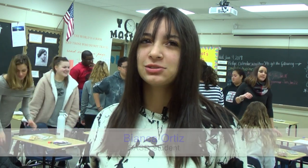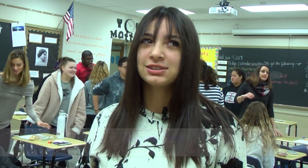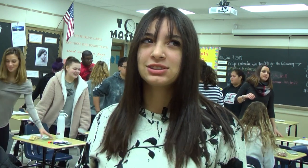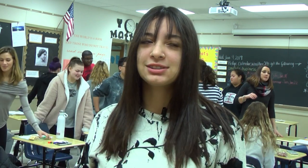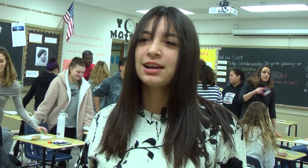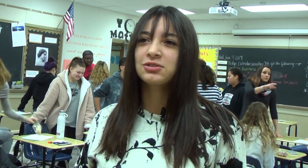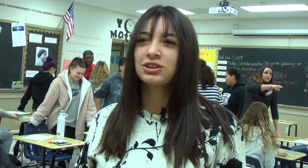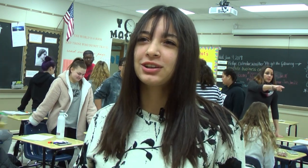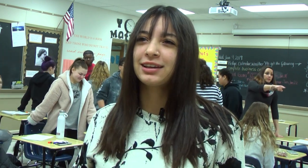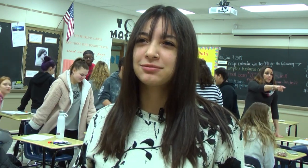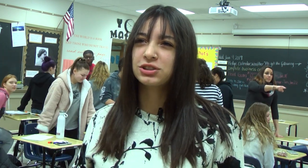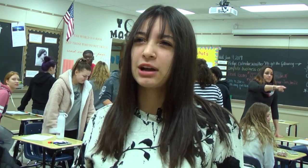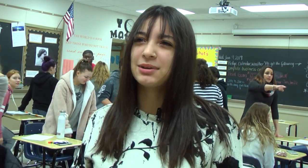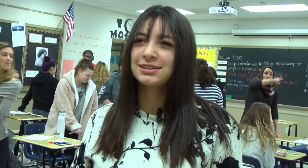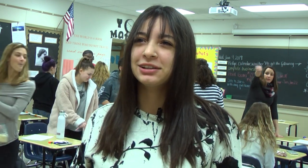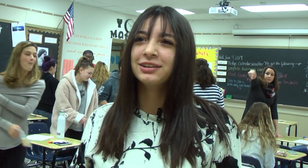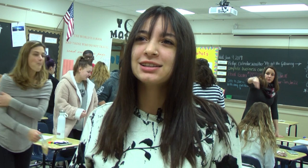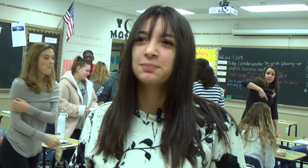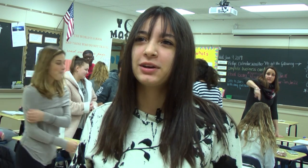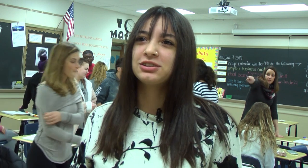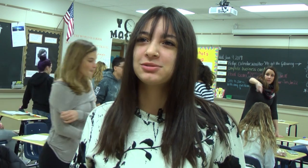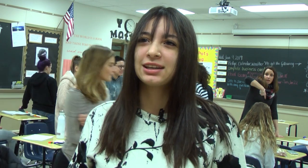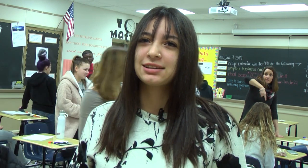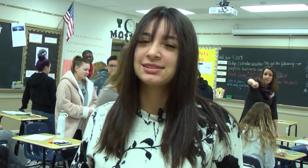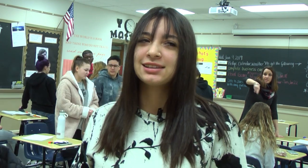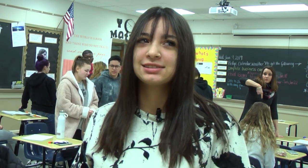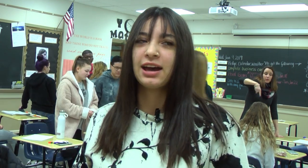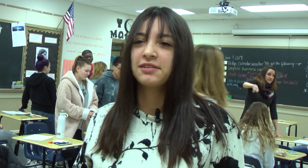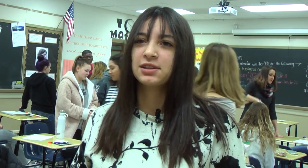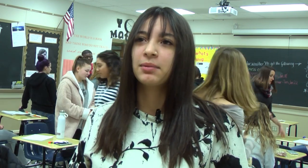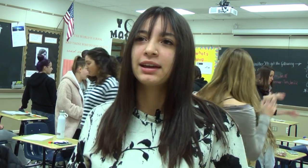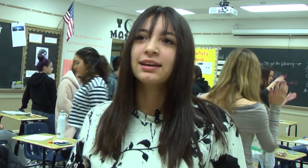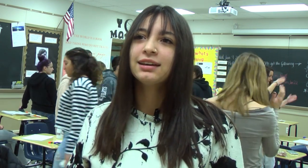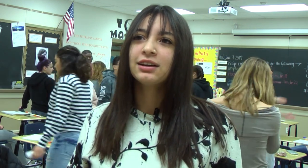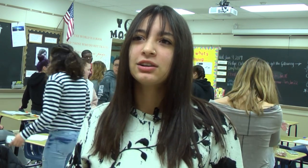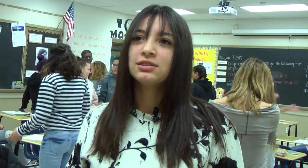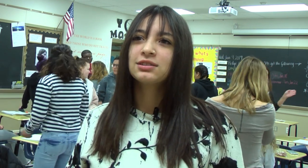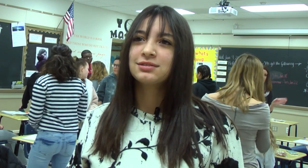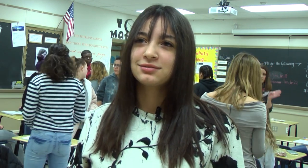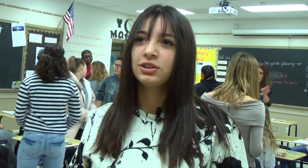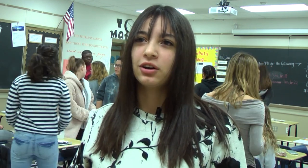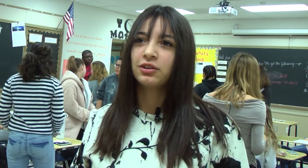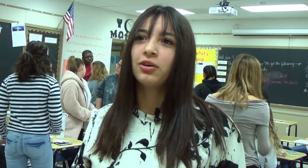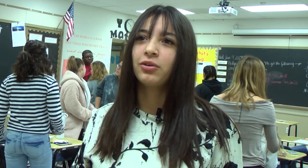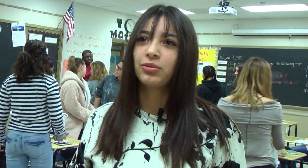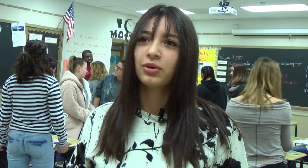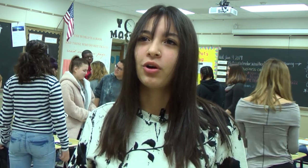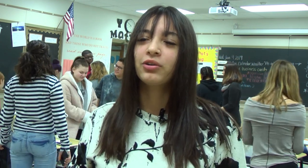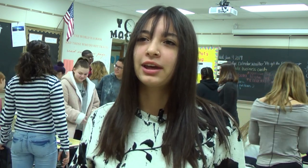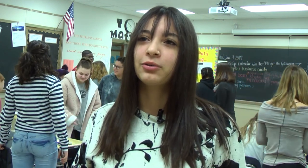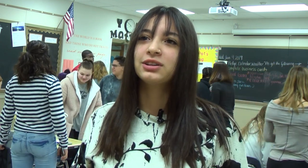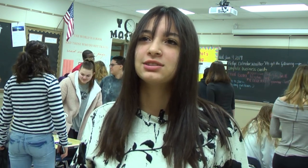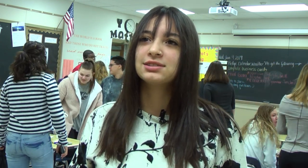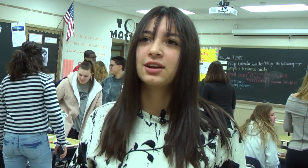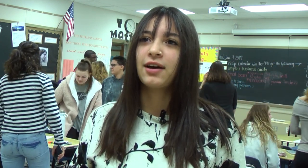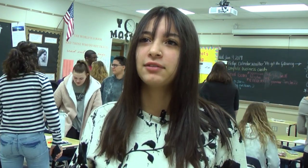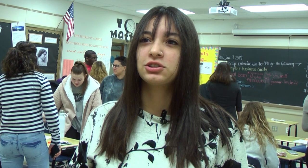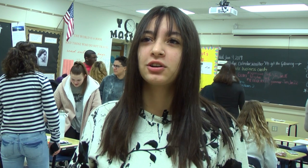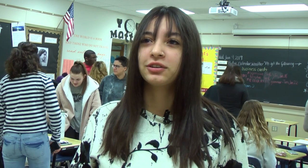she was she said it was like described as an illness but she was like it's nice to have somebody you know know her own language instead of having to struggle